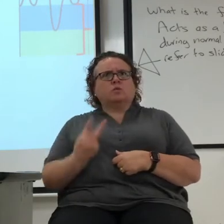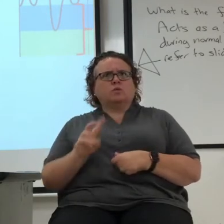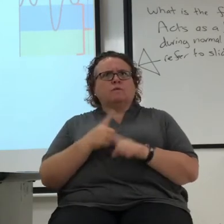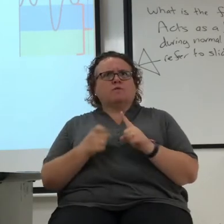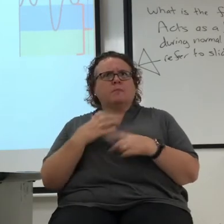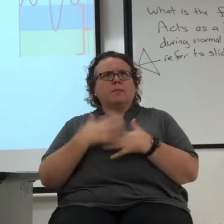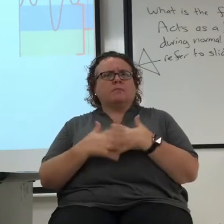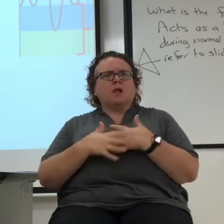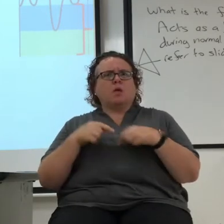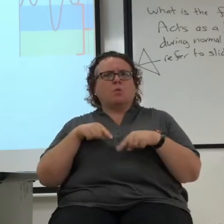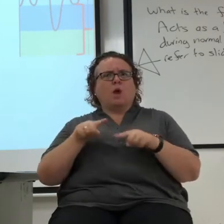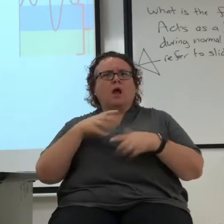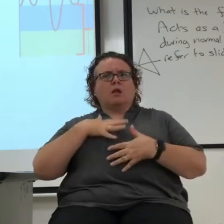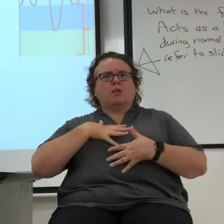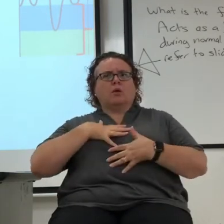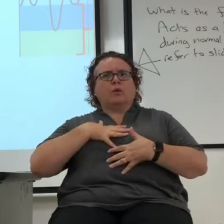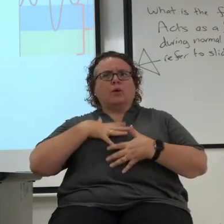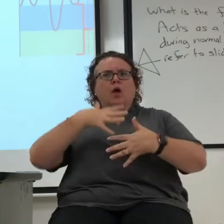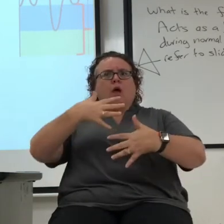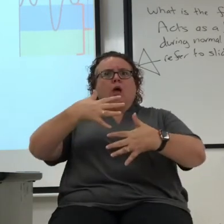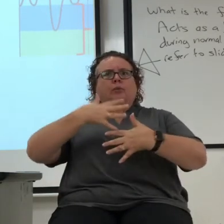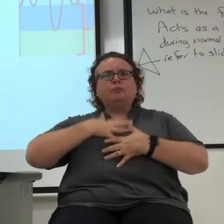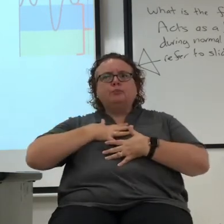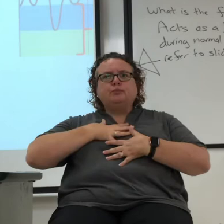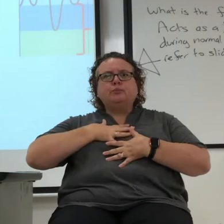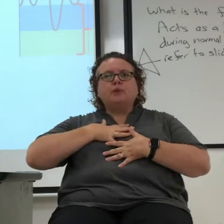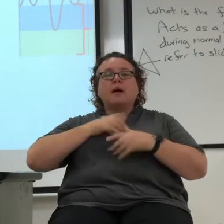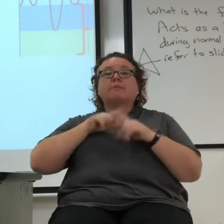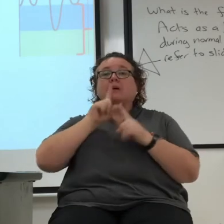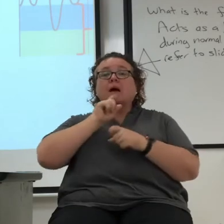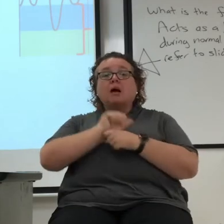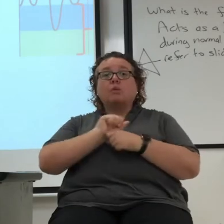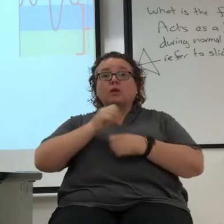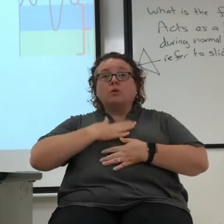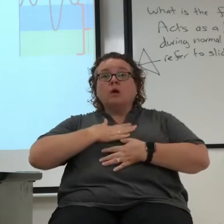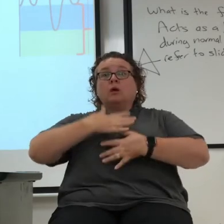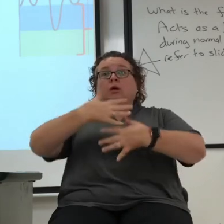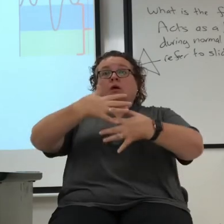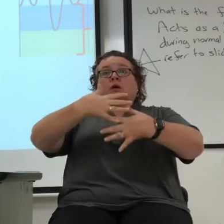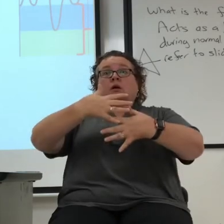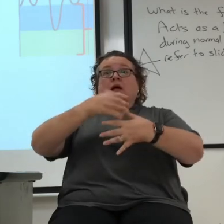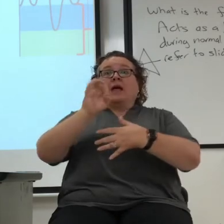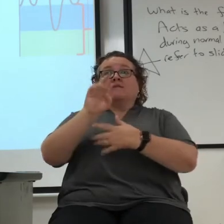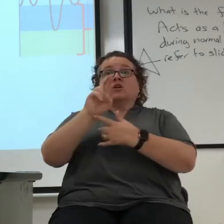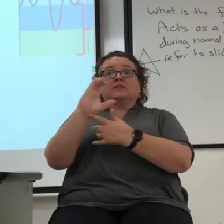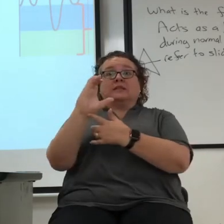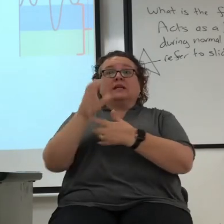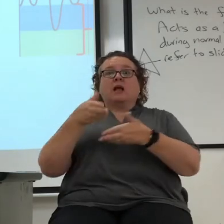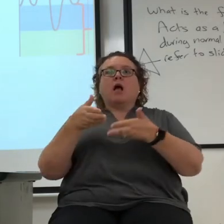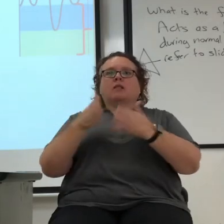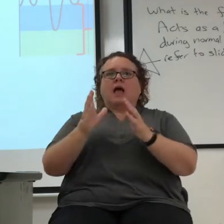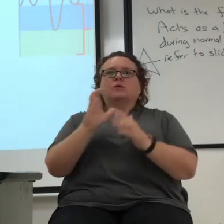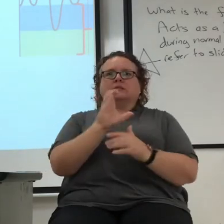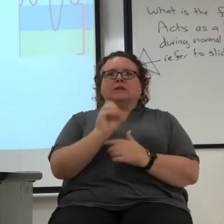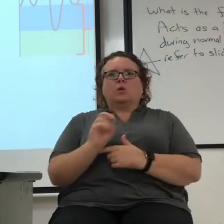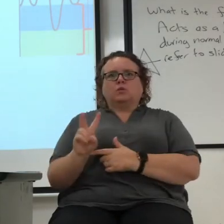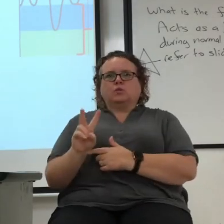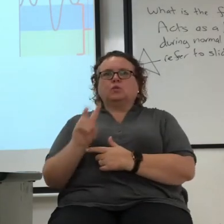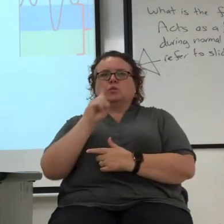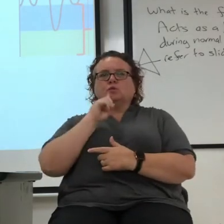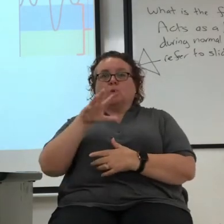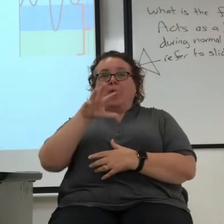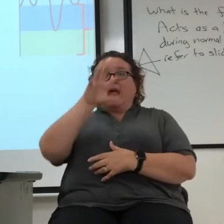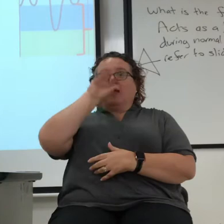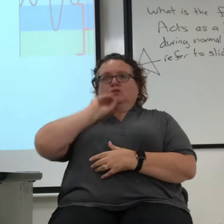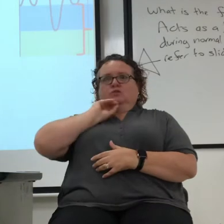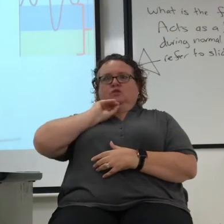blood with a breath out. But even when you breathe in, FRC allows CO2 to